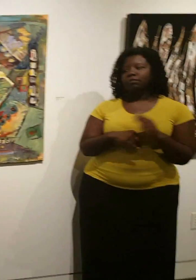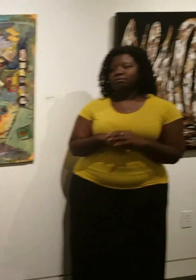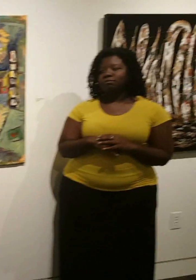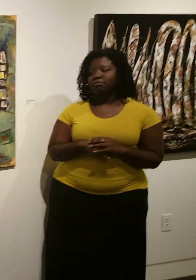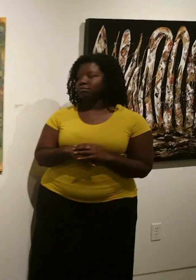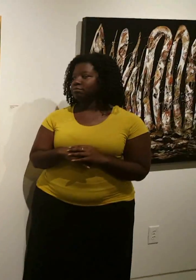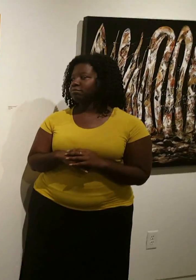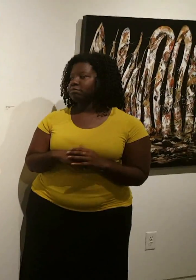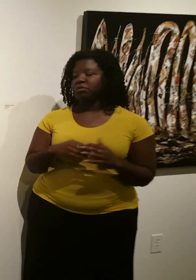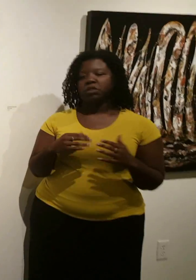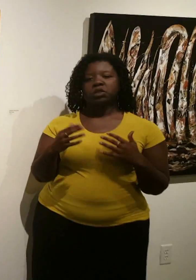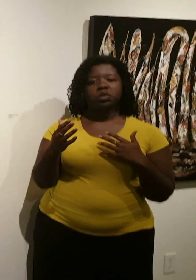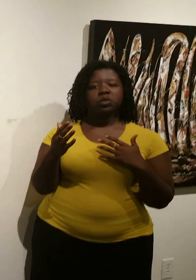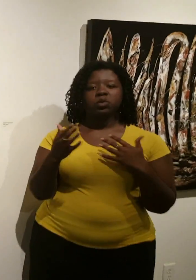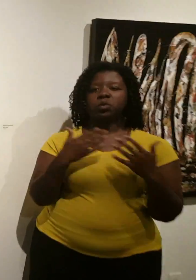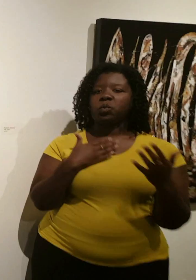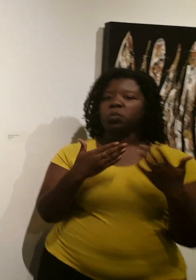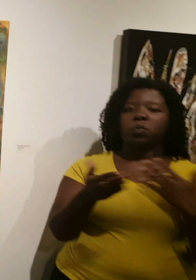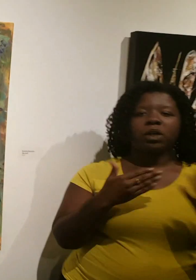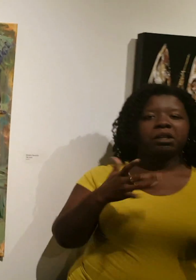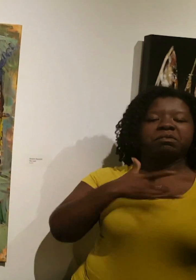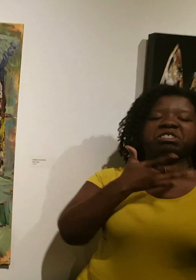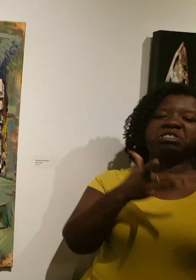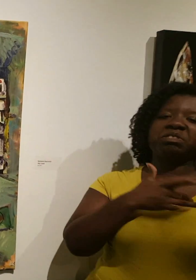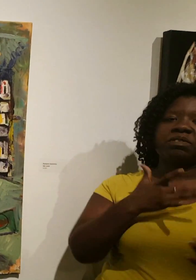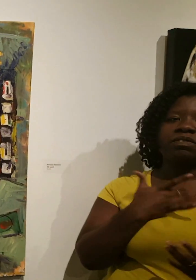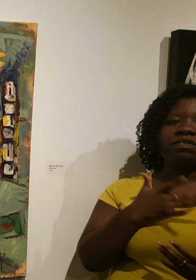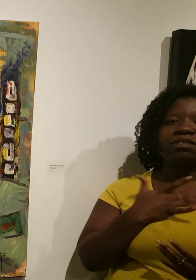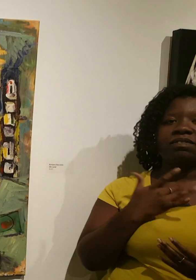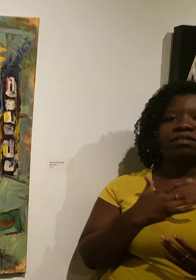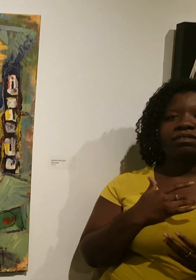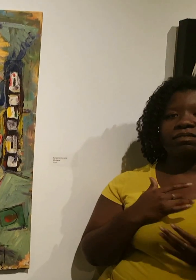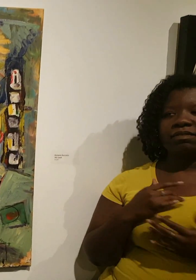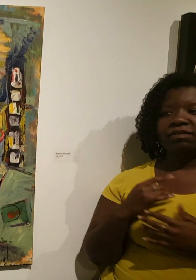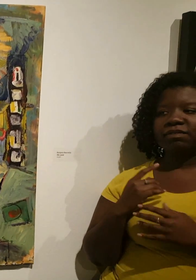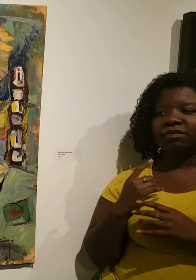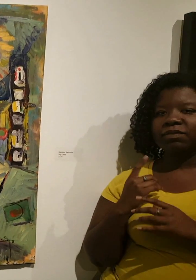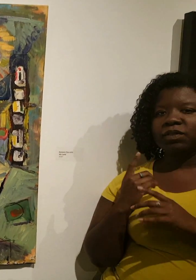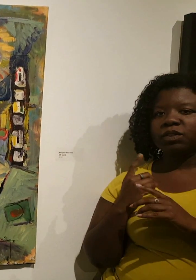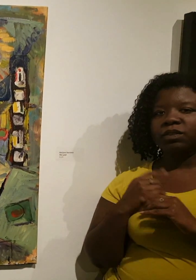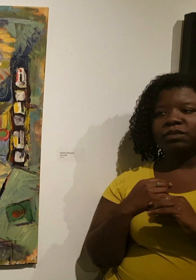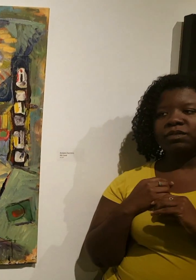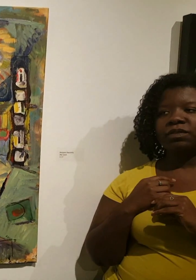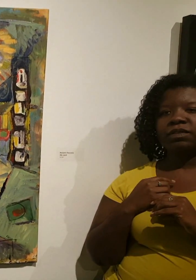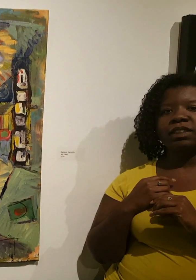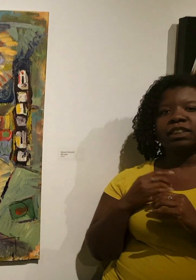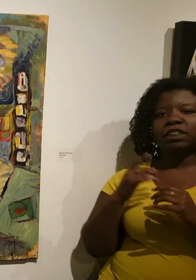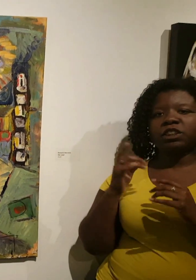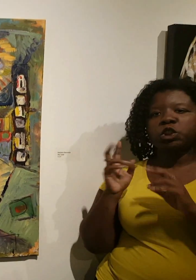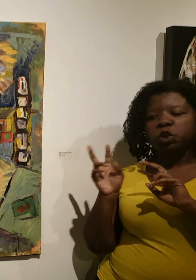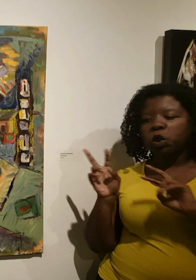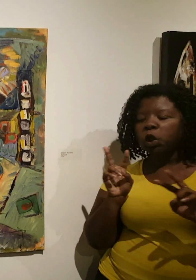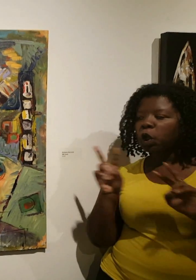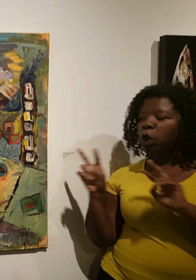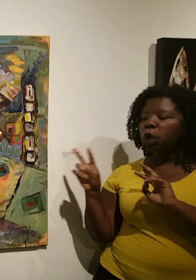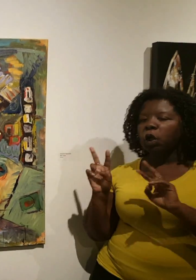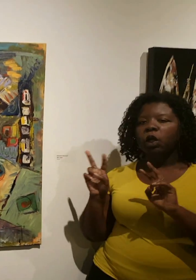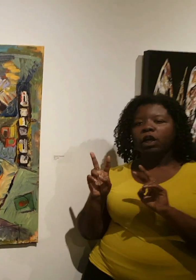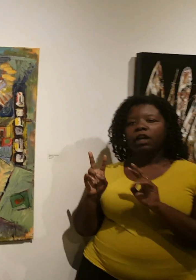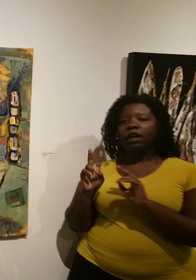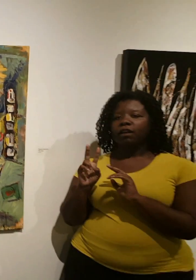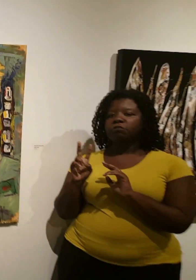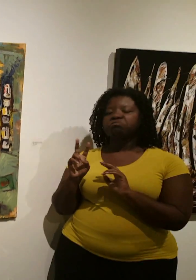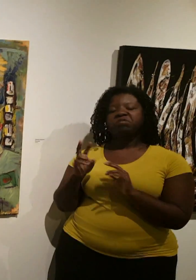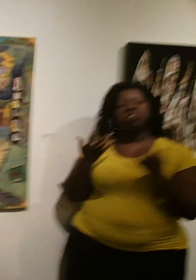with it wherever it takes me. I reach a certain point and I say I'm done. And